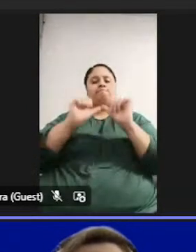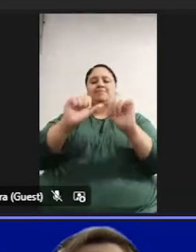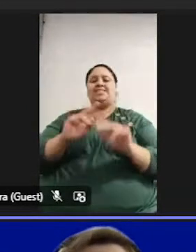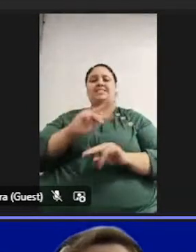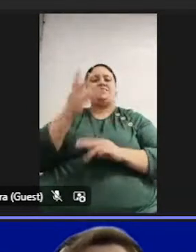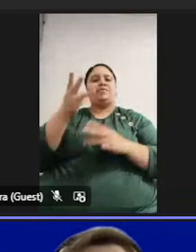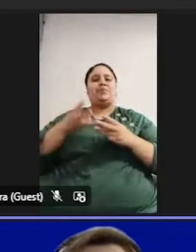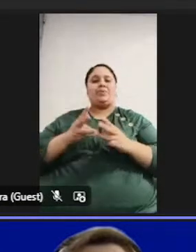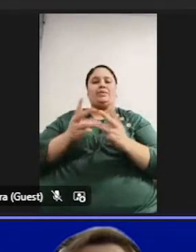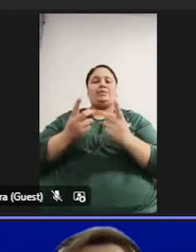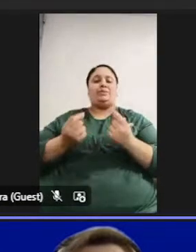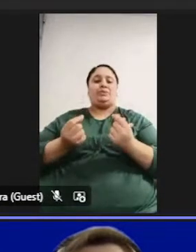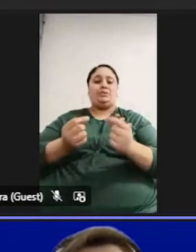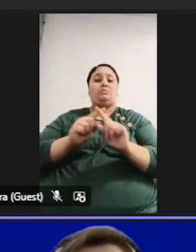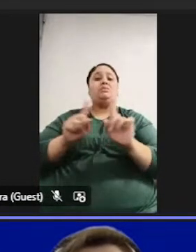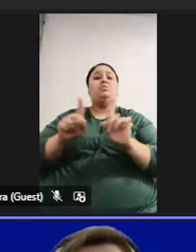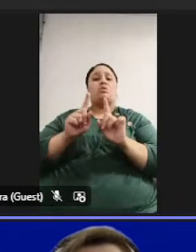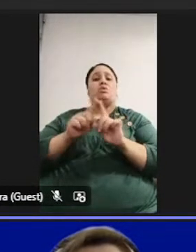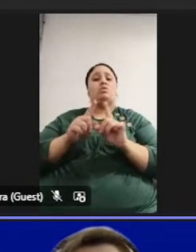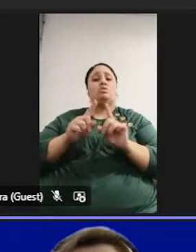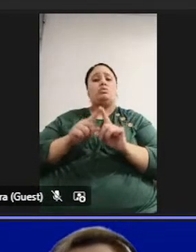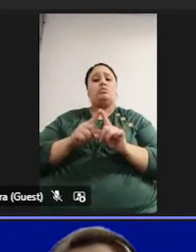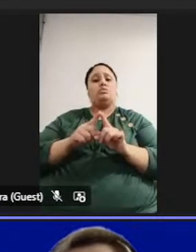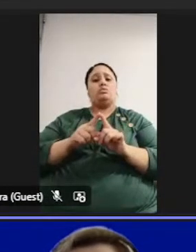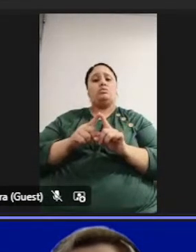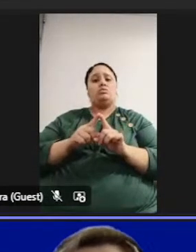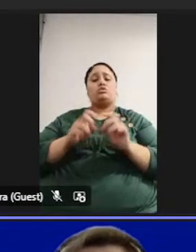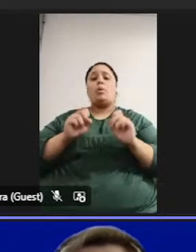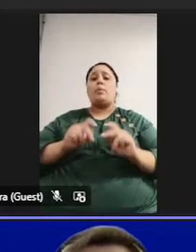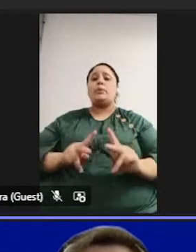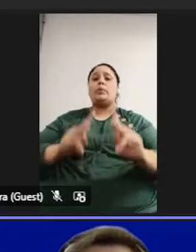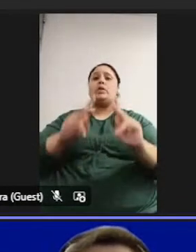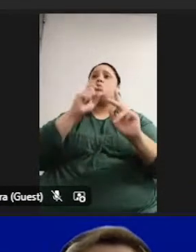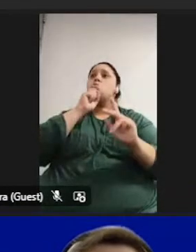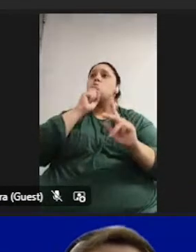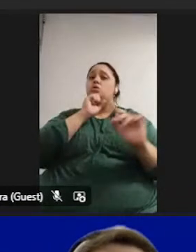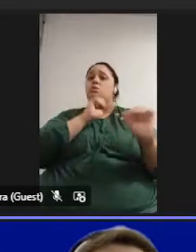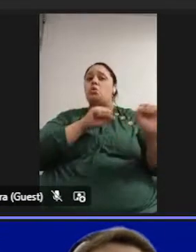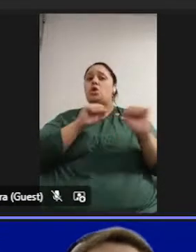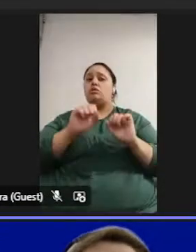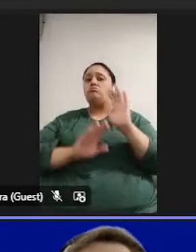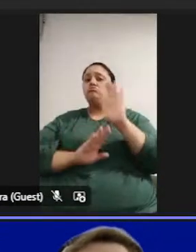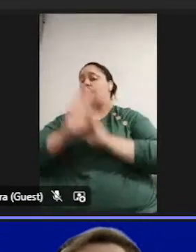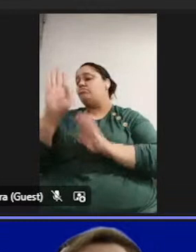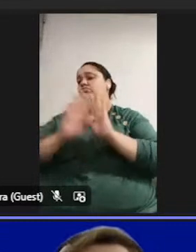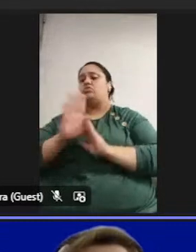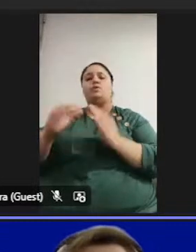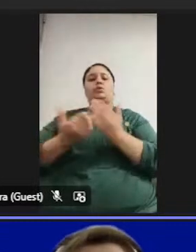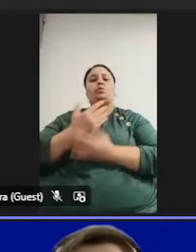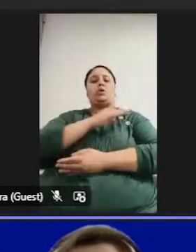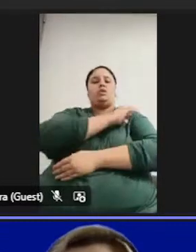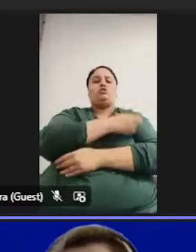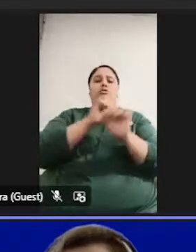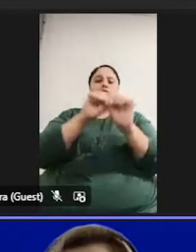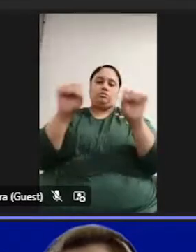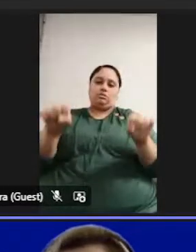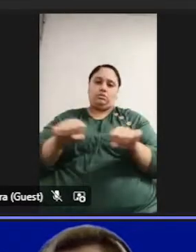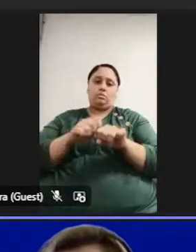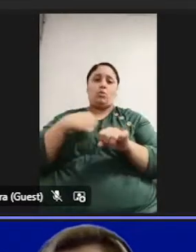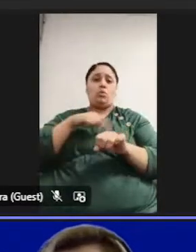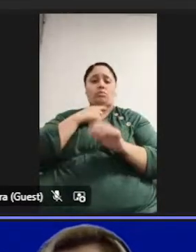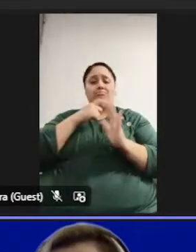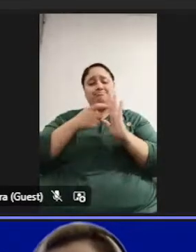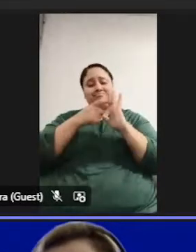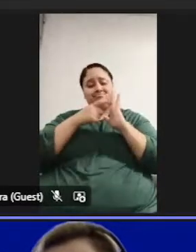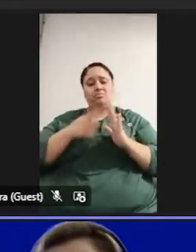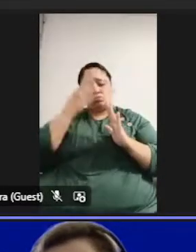but also to maximize opportunities for new energy systems. We recognize there's a lot of work still to take